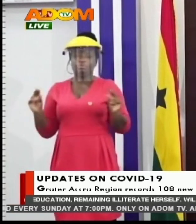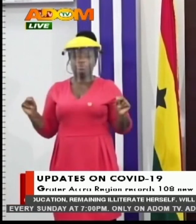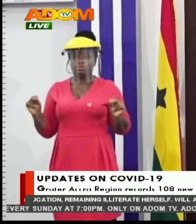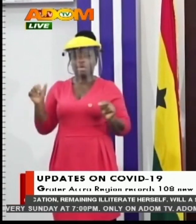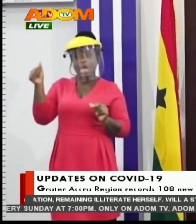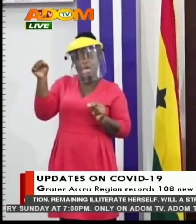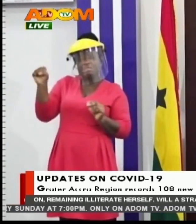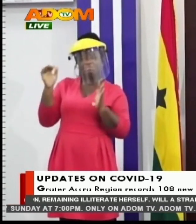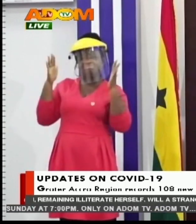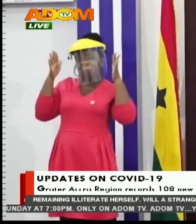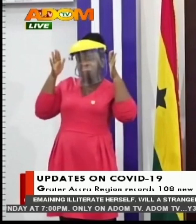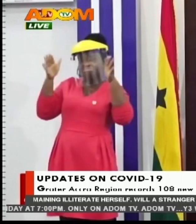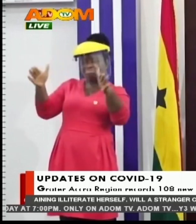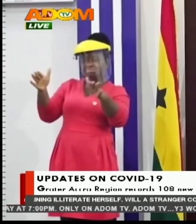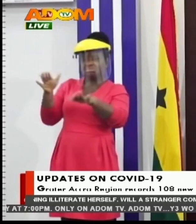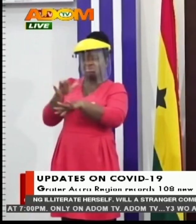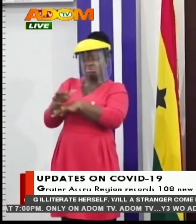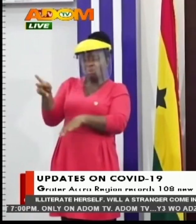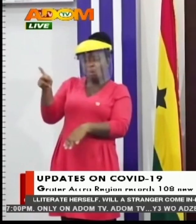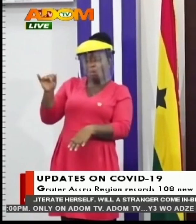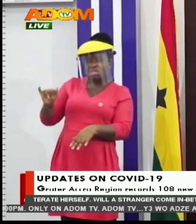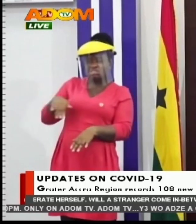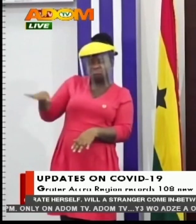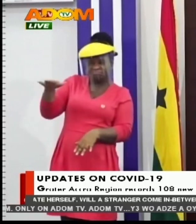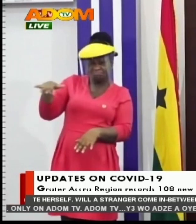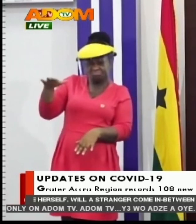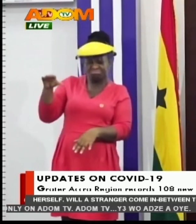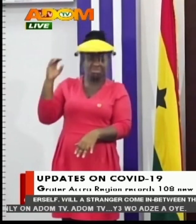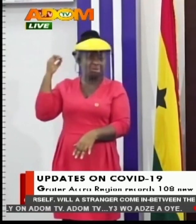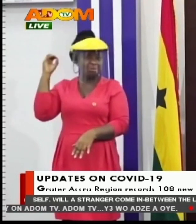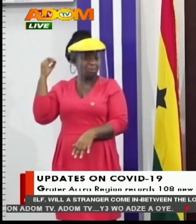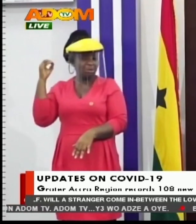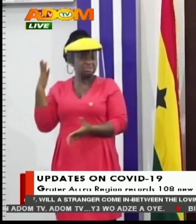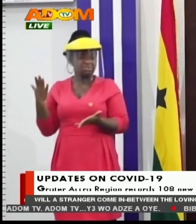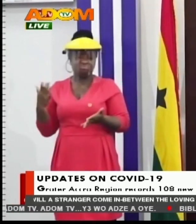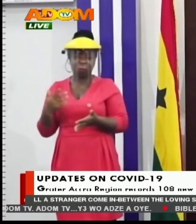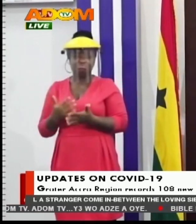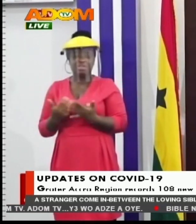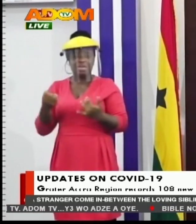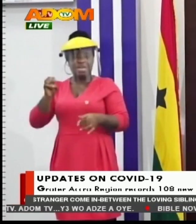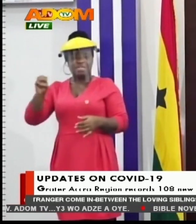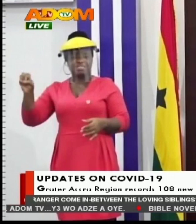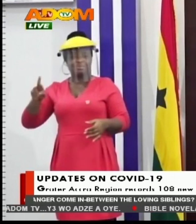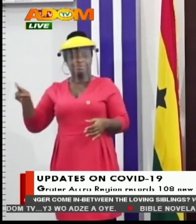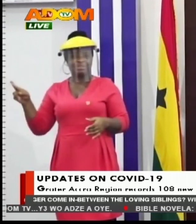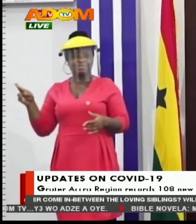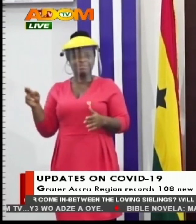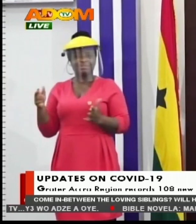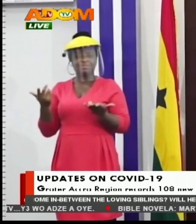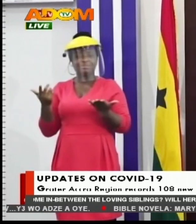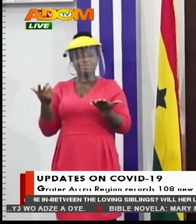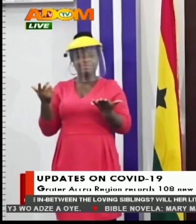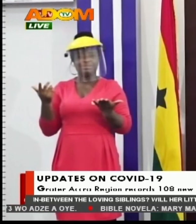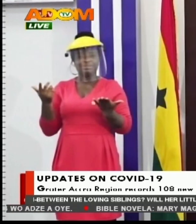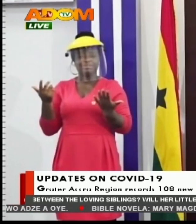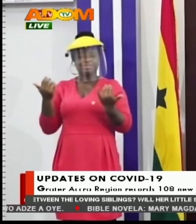the Takoradi area. And the Central region has a high-dose caseload in Elmina, which